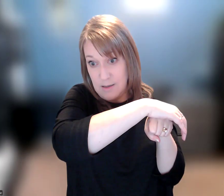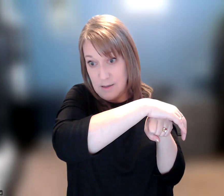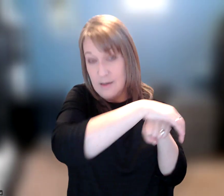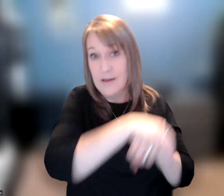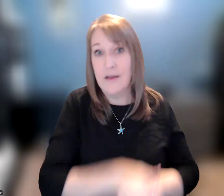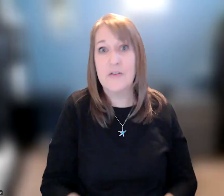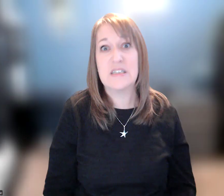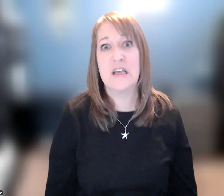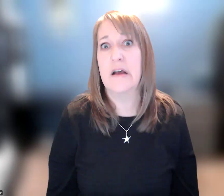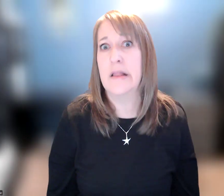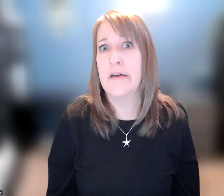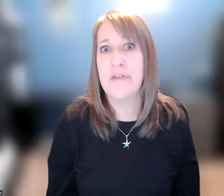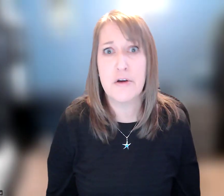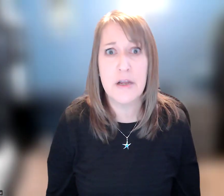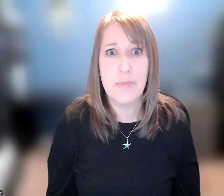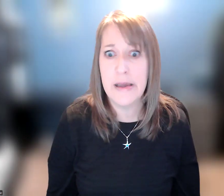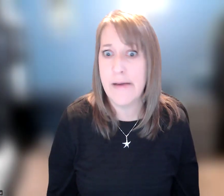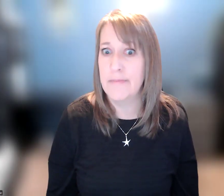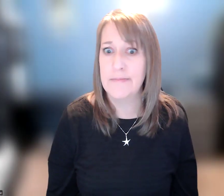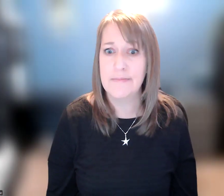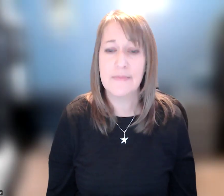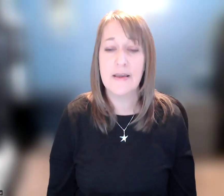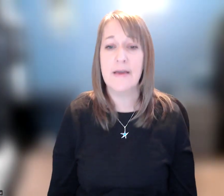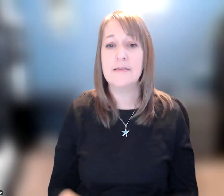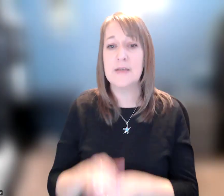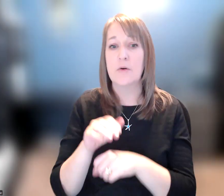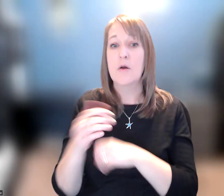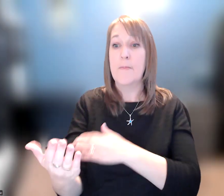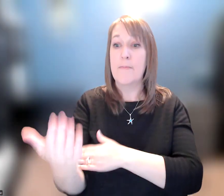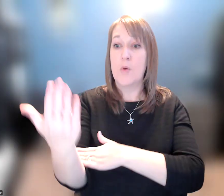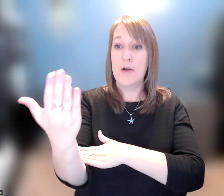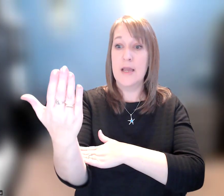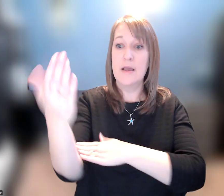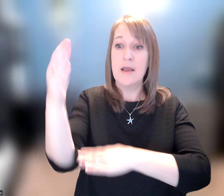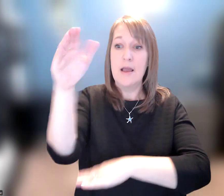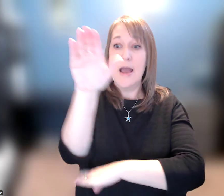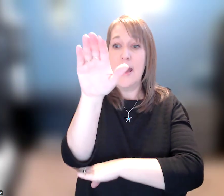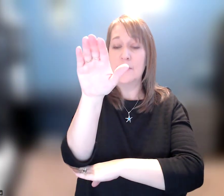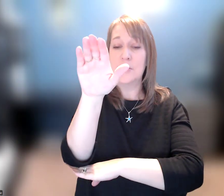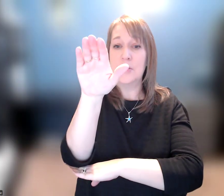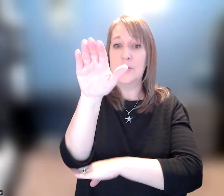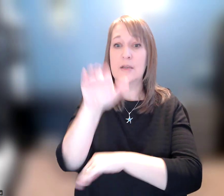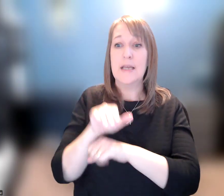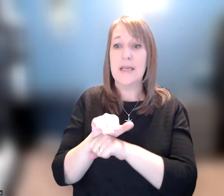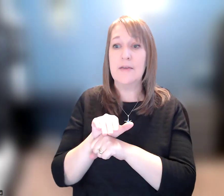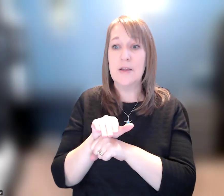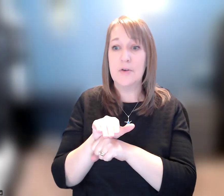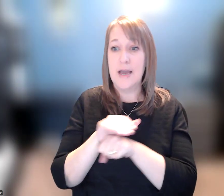here if it's like 11:30 p.m. Okay, so morning, afternoon, evening, or